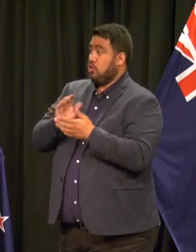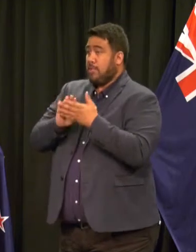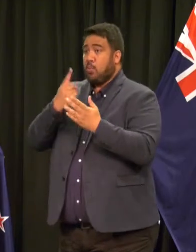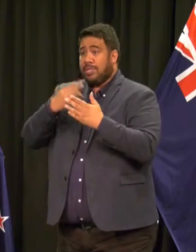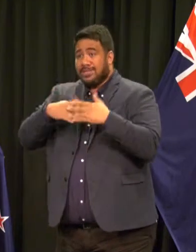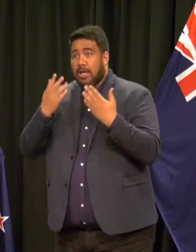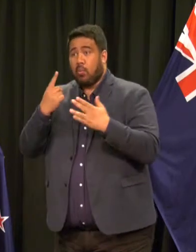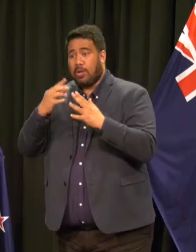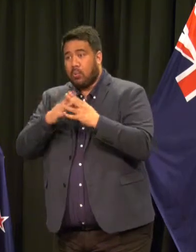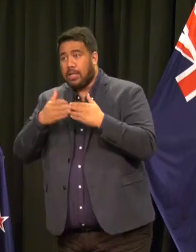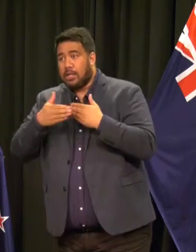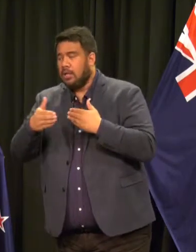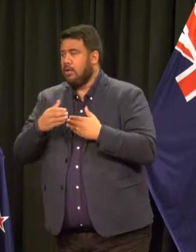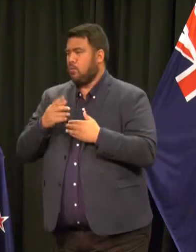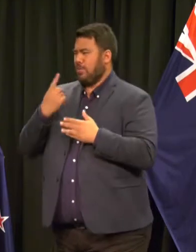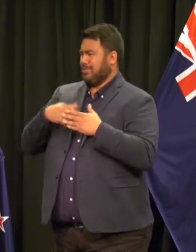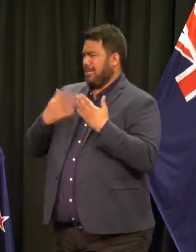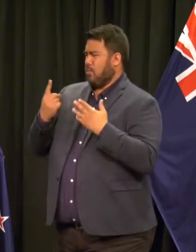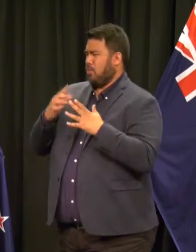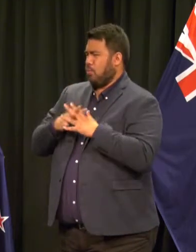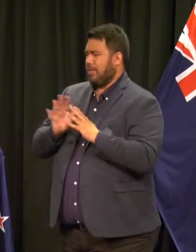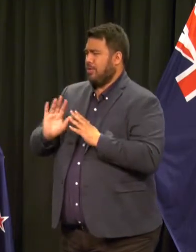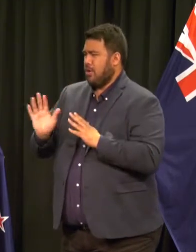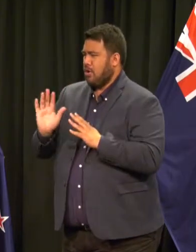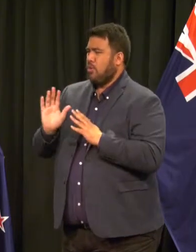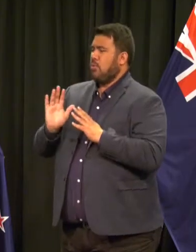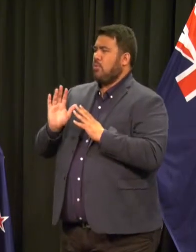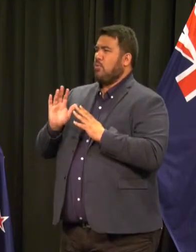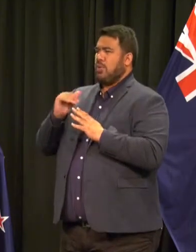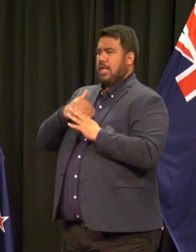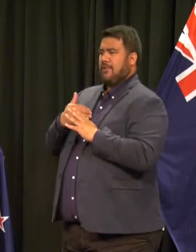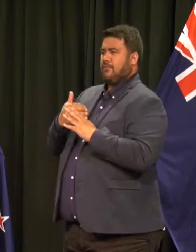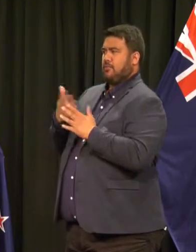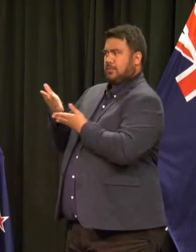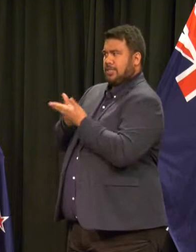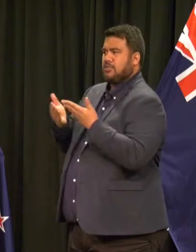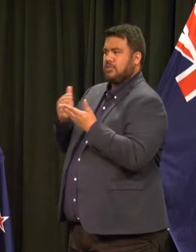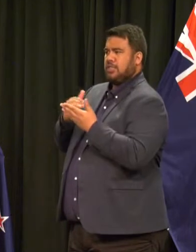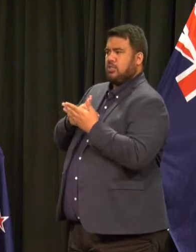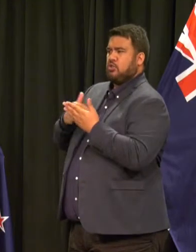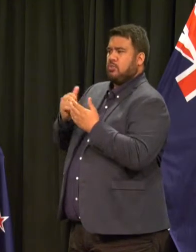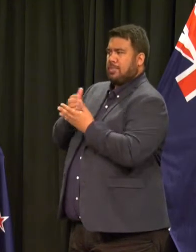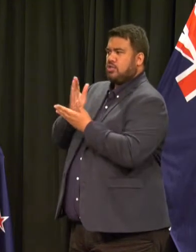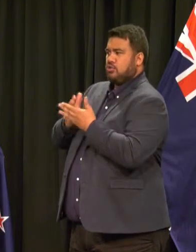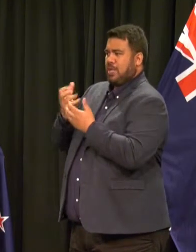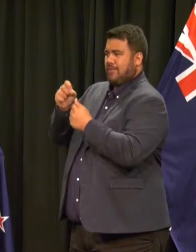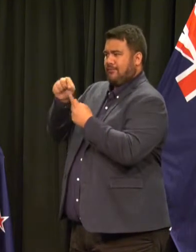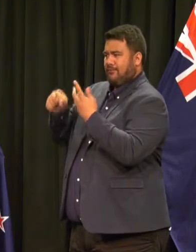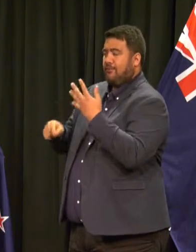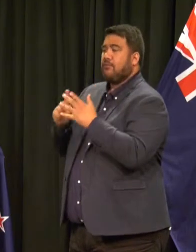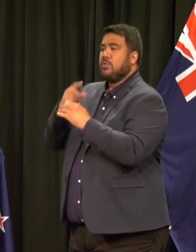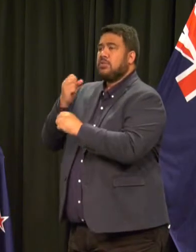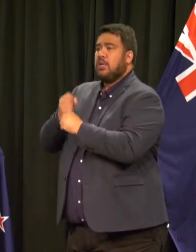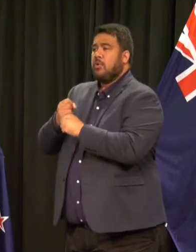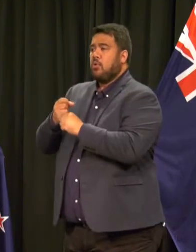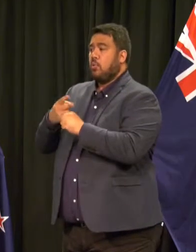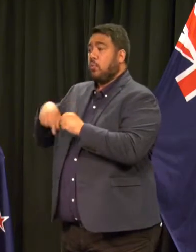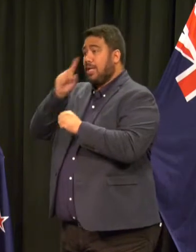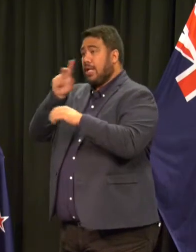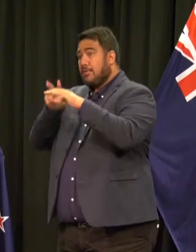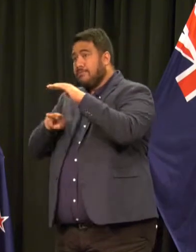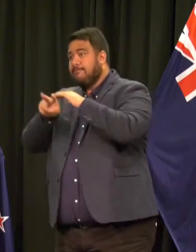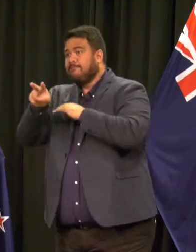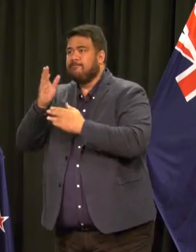in a week? No, not in a day and a week, because it requires one or two other requirements, including us being able to foresee